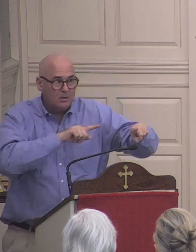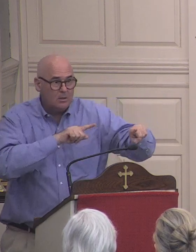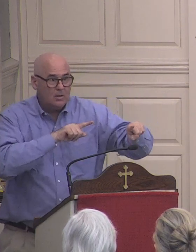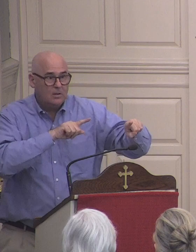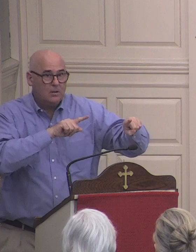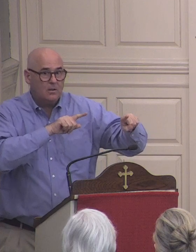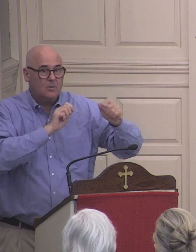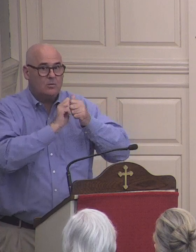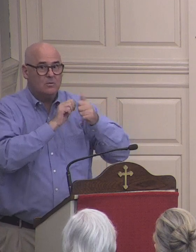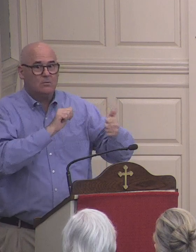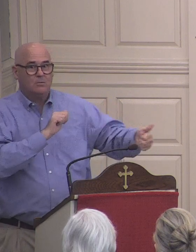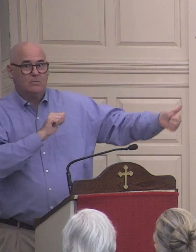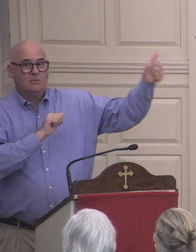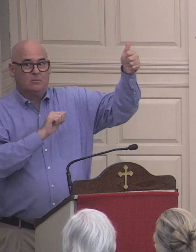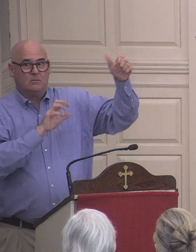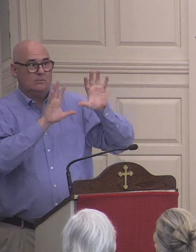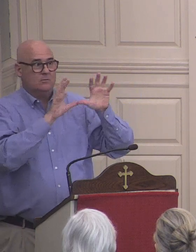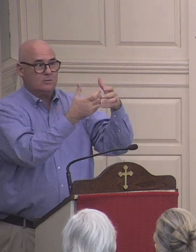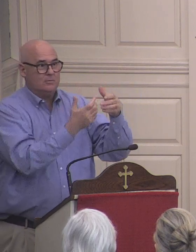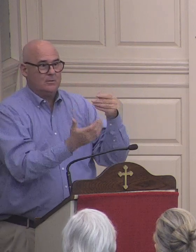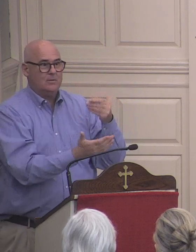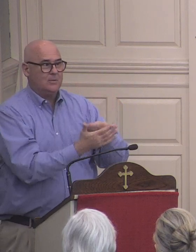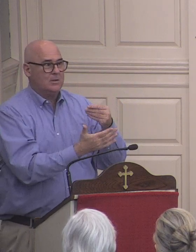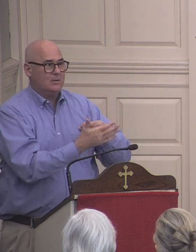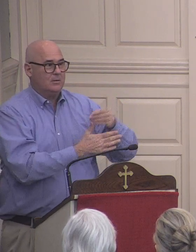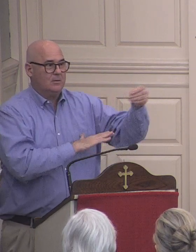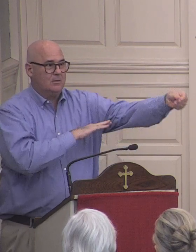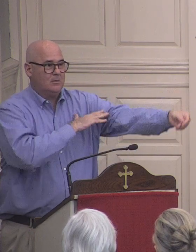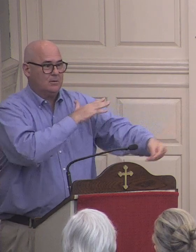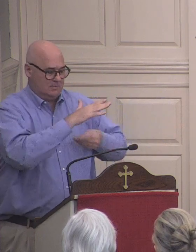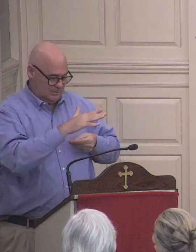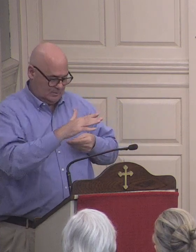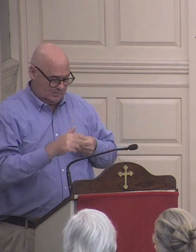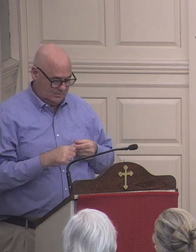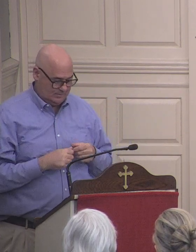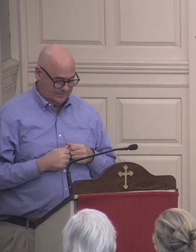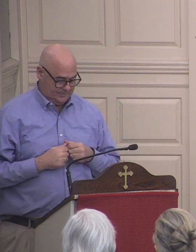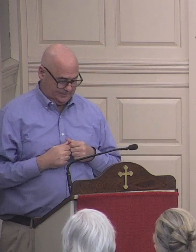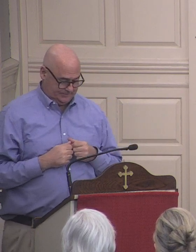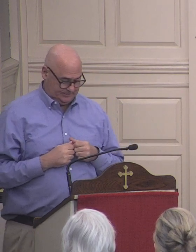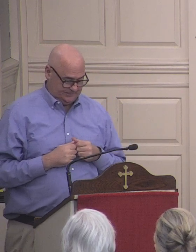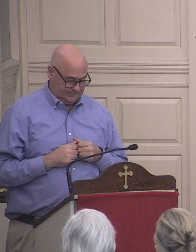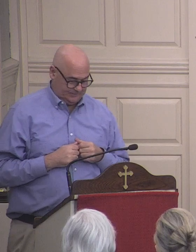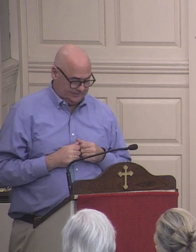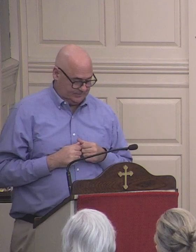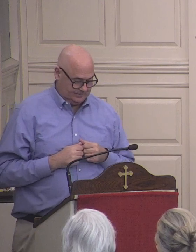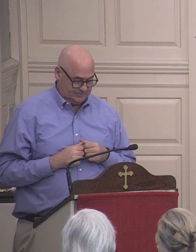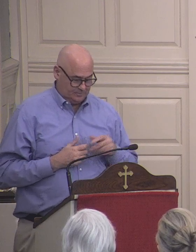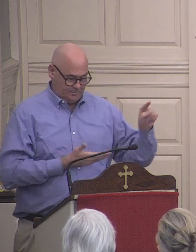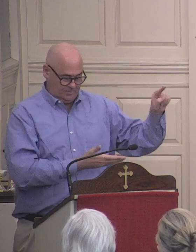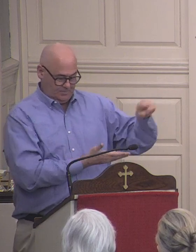When they heard him, they were pleased and promised to pay him money.